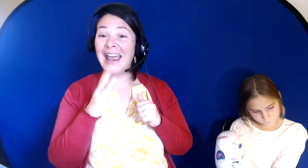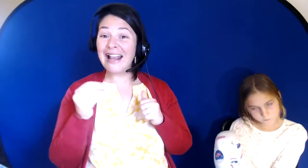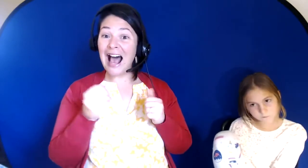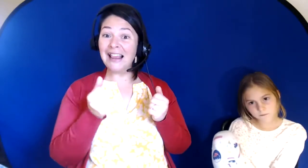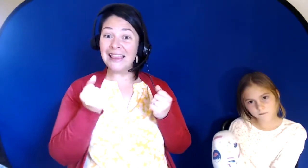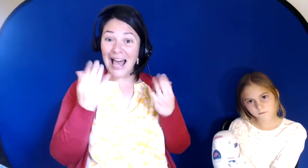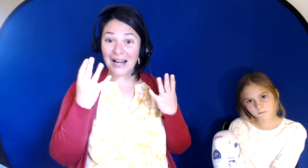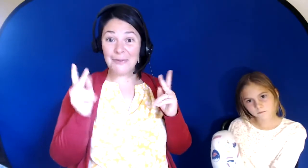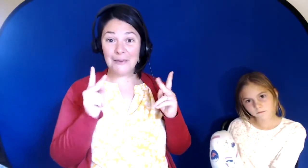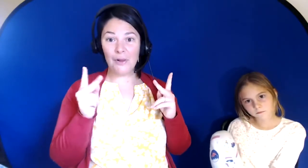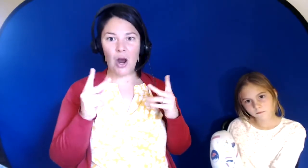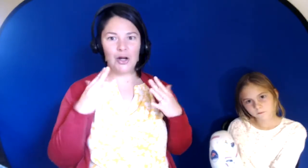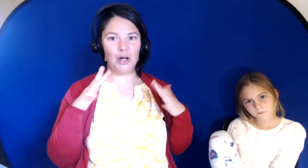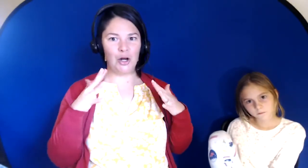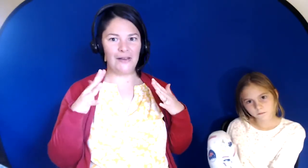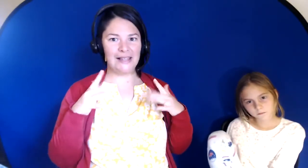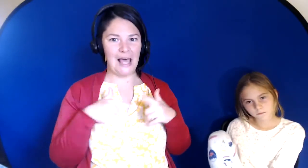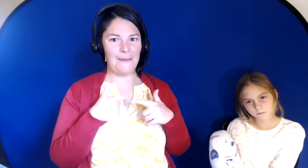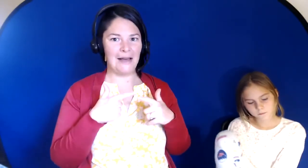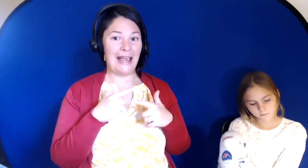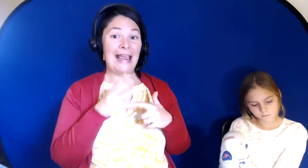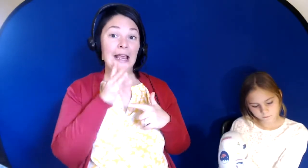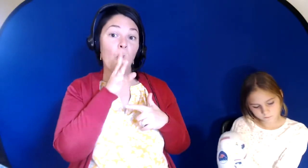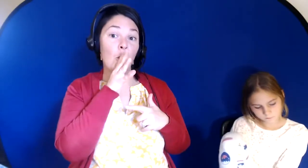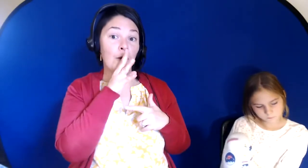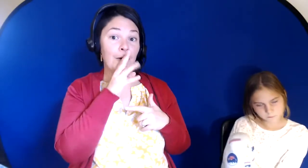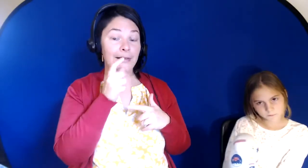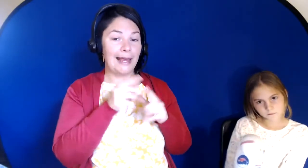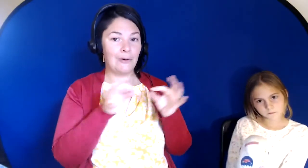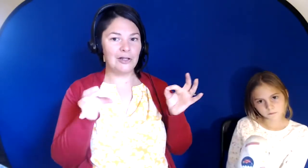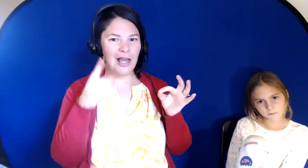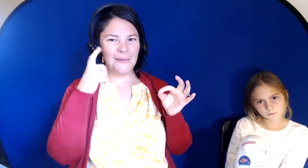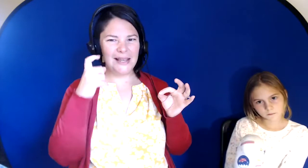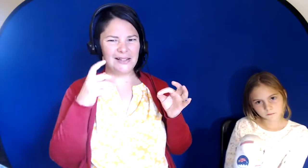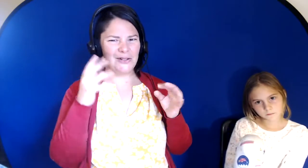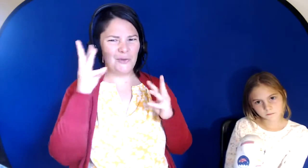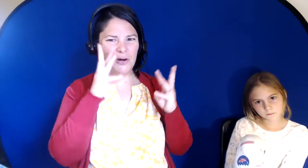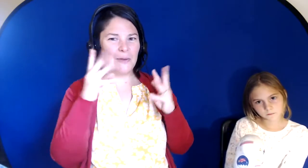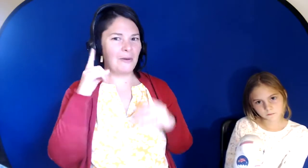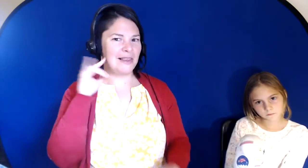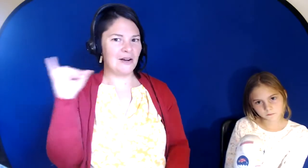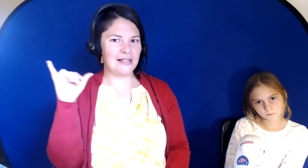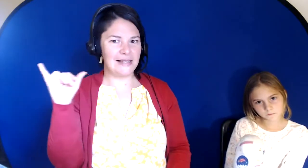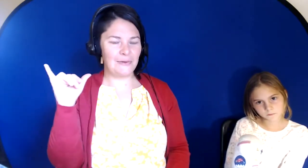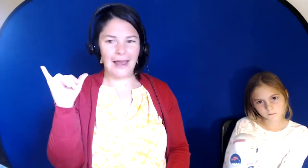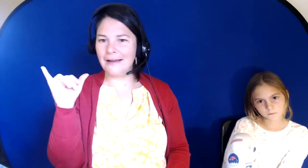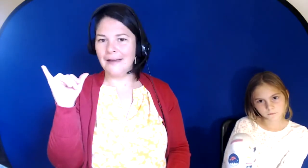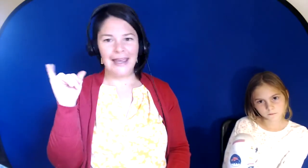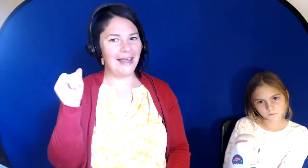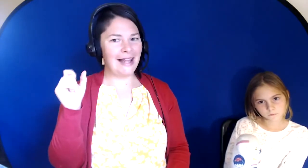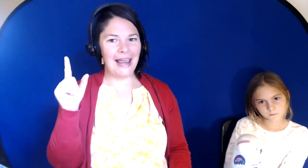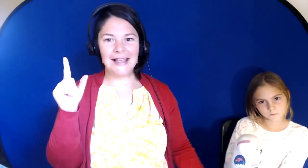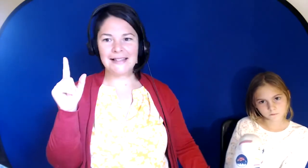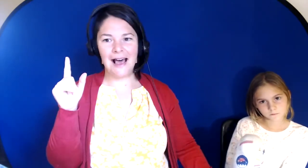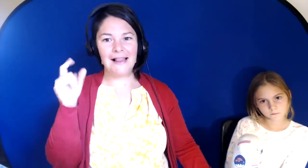a lot of people are nervous about a oral language because they're so worried about what they're going to sound like. In ASL, if